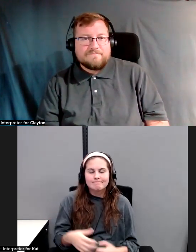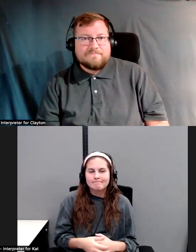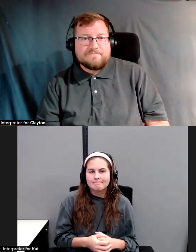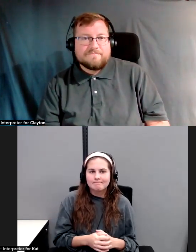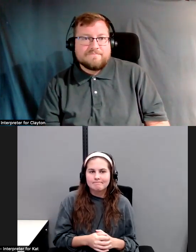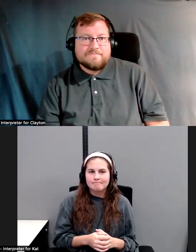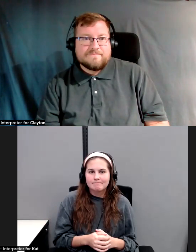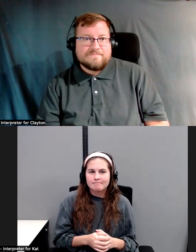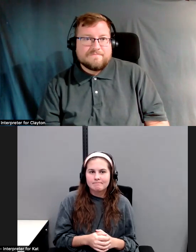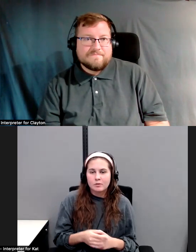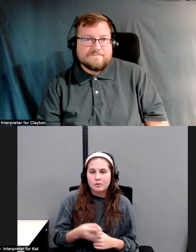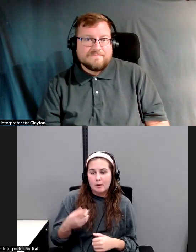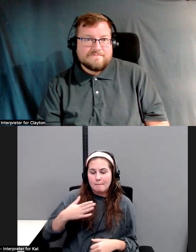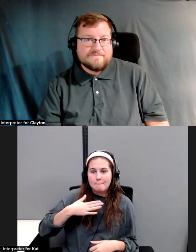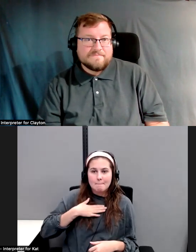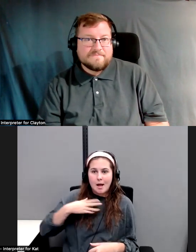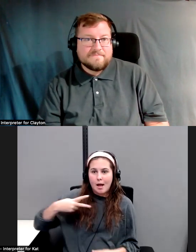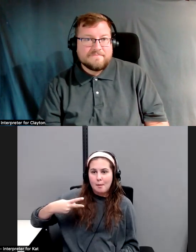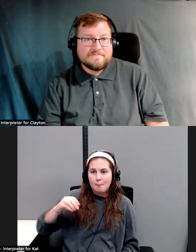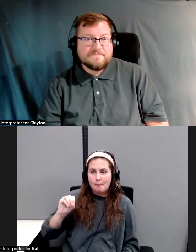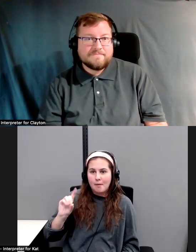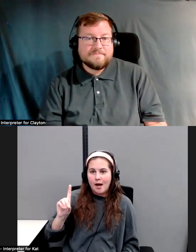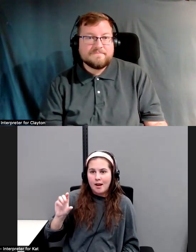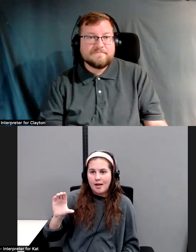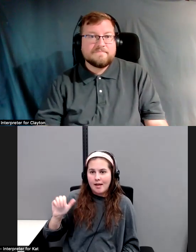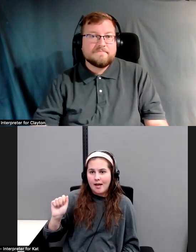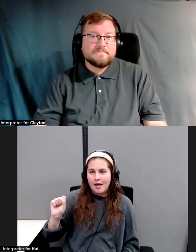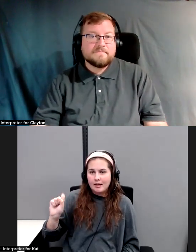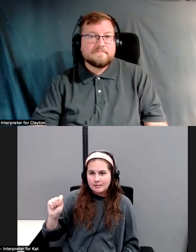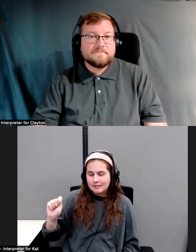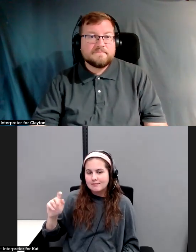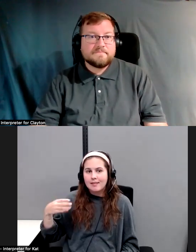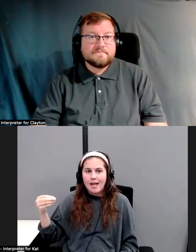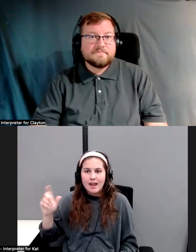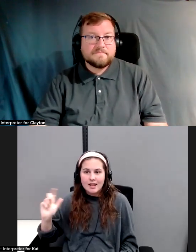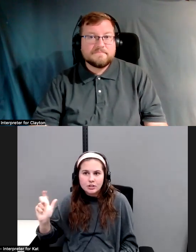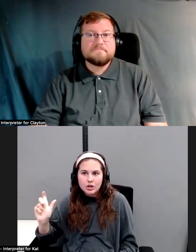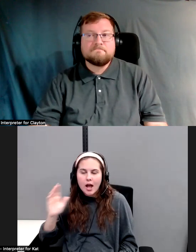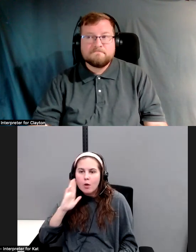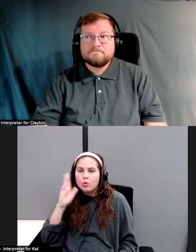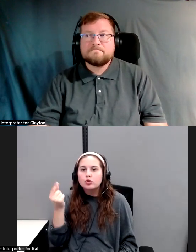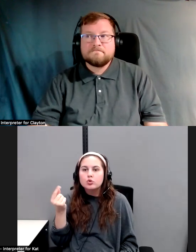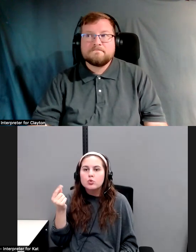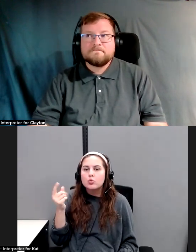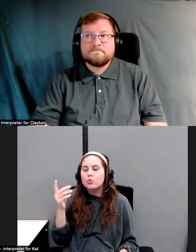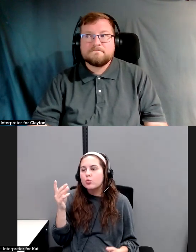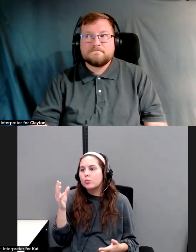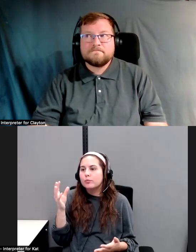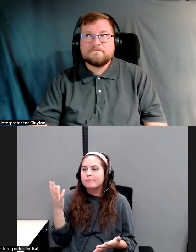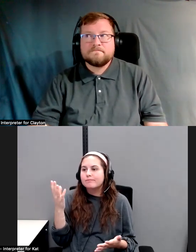on my podcast account on Instagram, I will do a countdown for Christmas movies. So I will